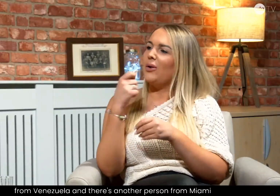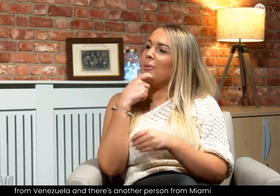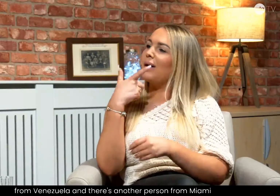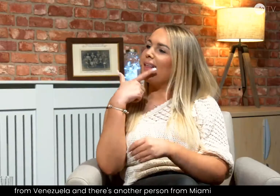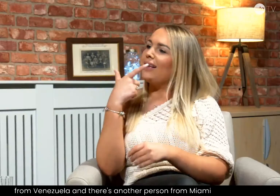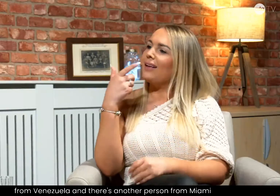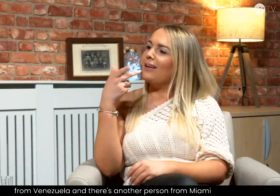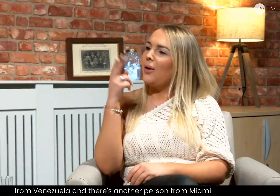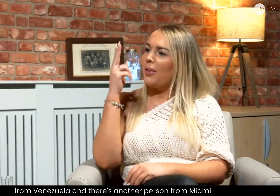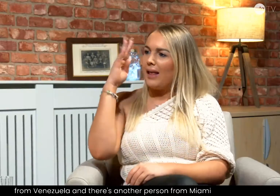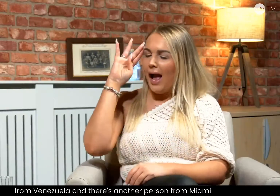And one from New Zealand.